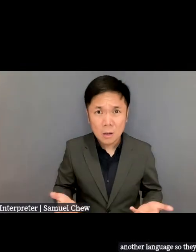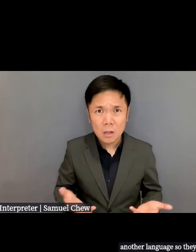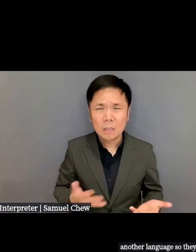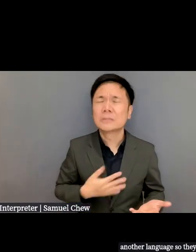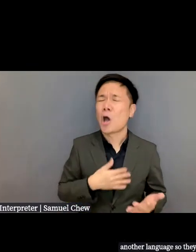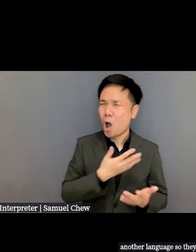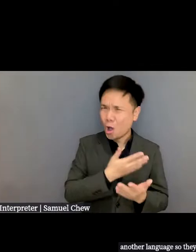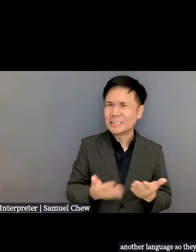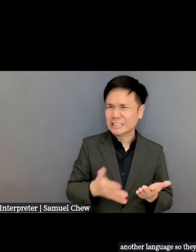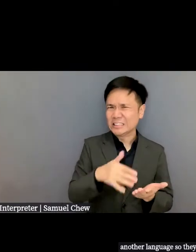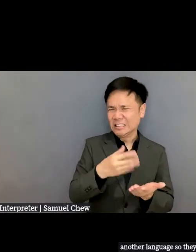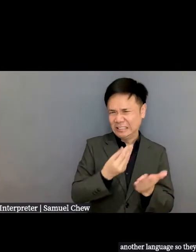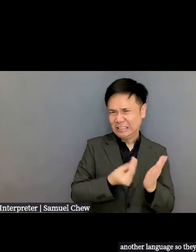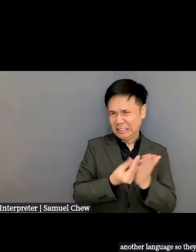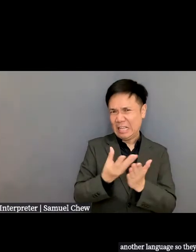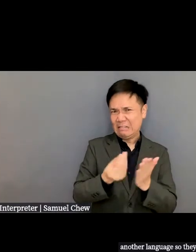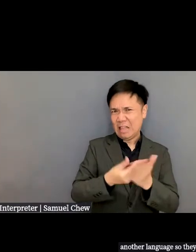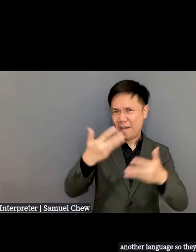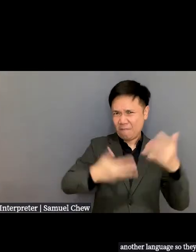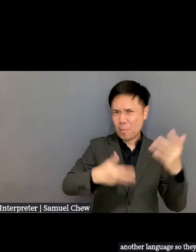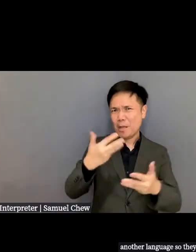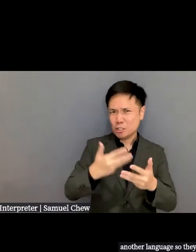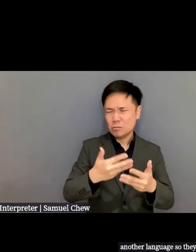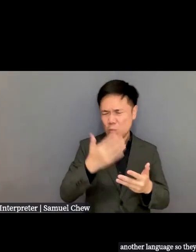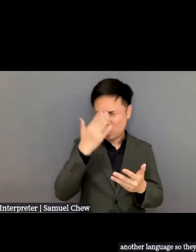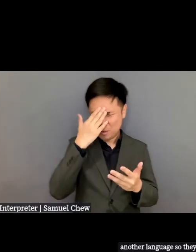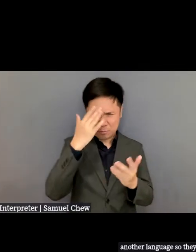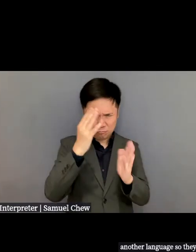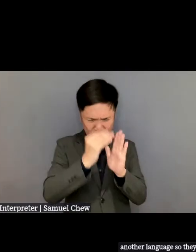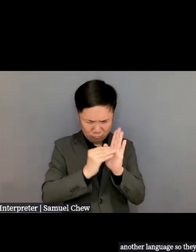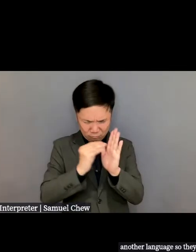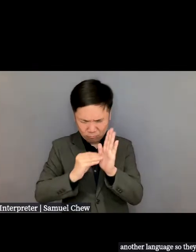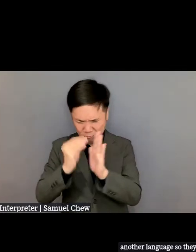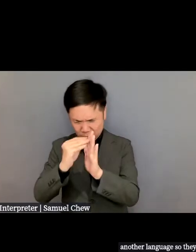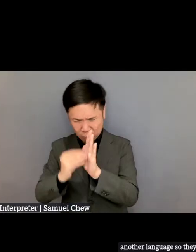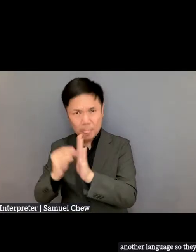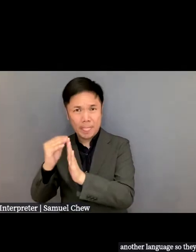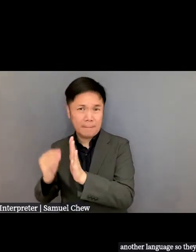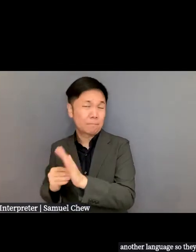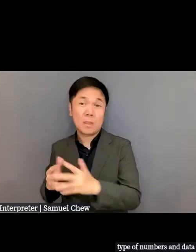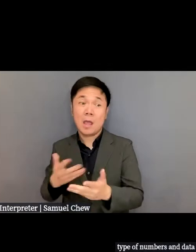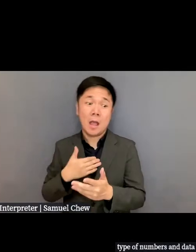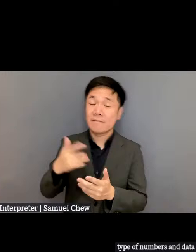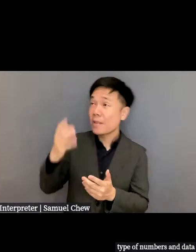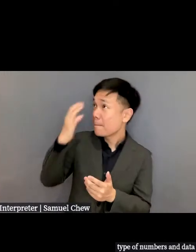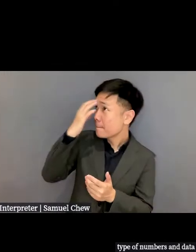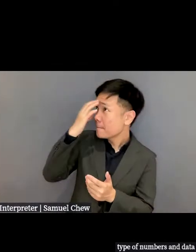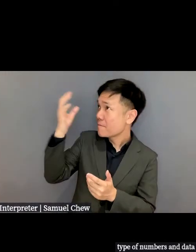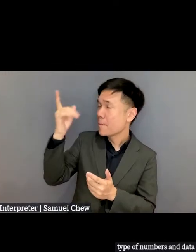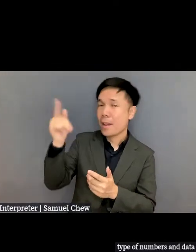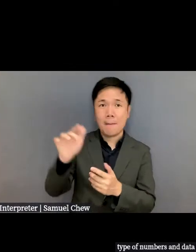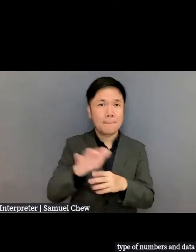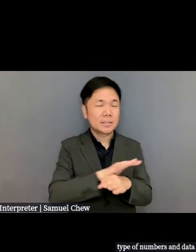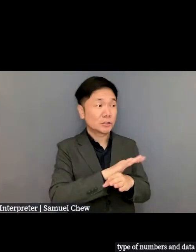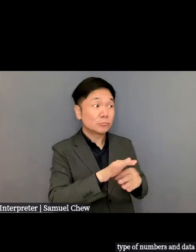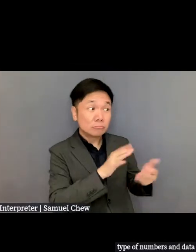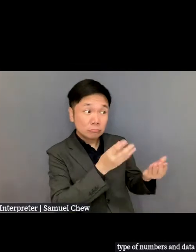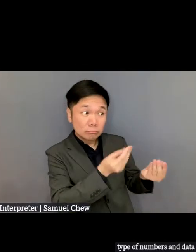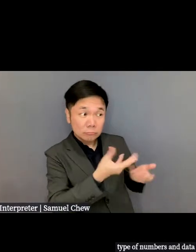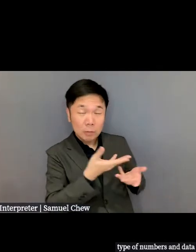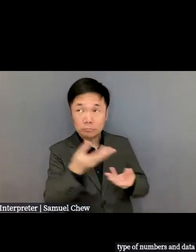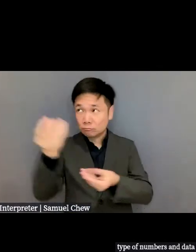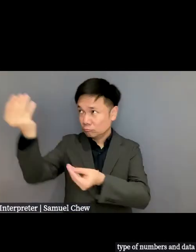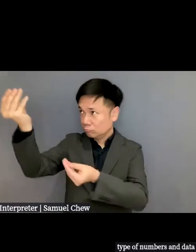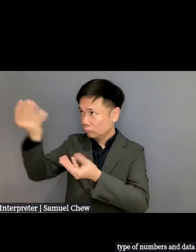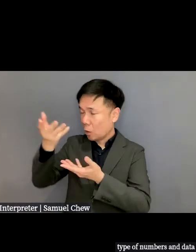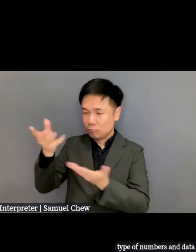data that you have to maybe partner with other entities in the public and private sector so you can have track of it. And then when